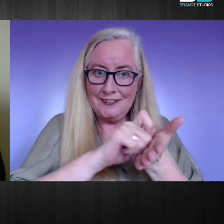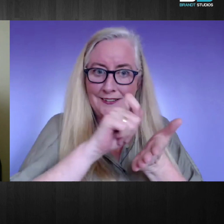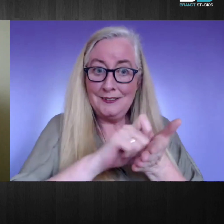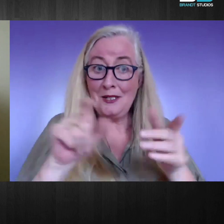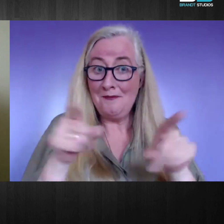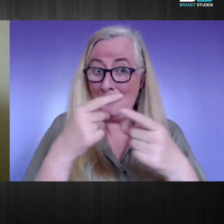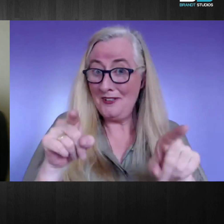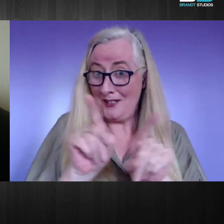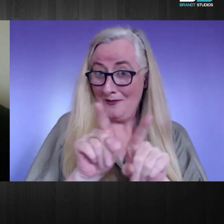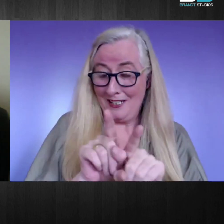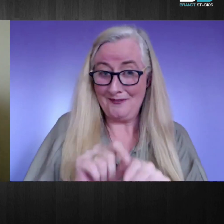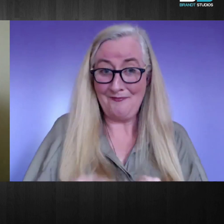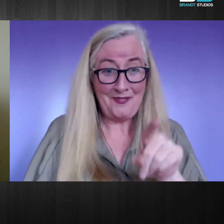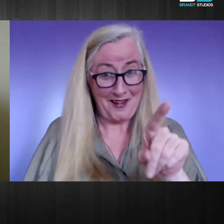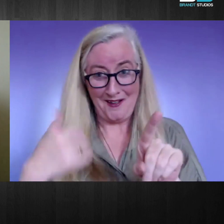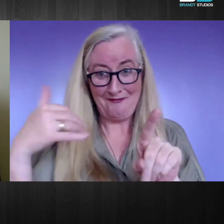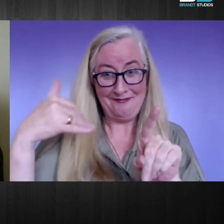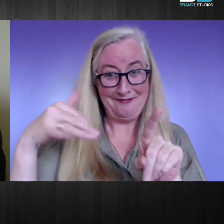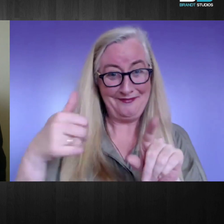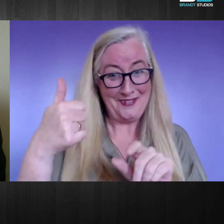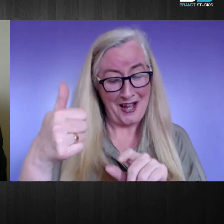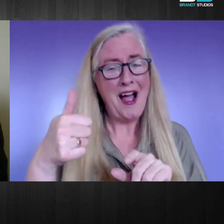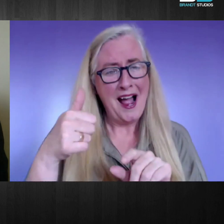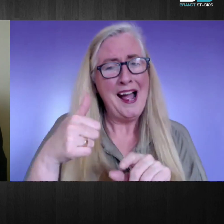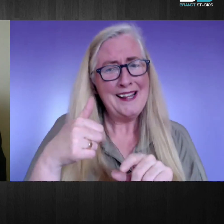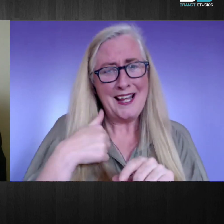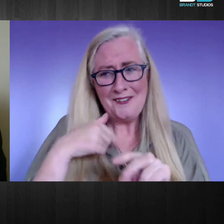Amazing. Yeah, and it's that's the impression I've got with the program, that it's just